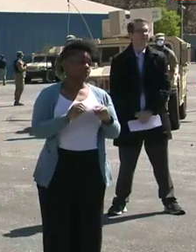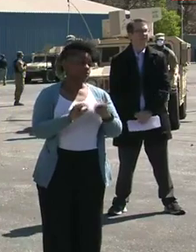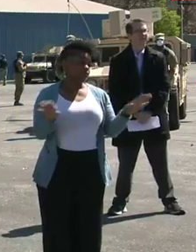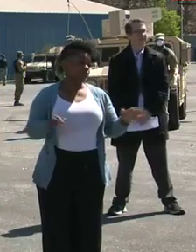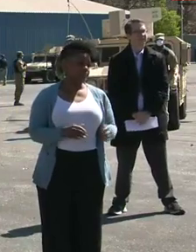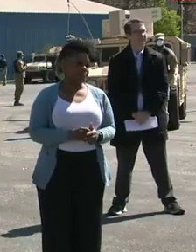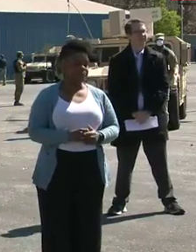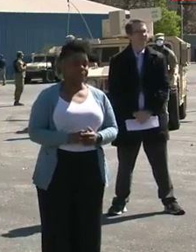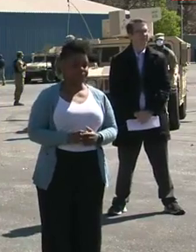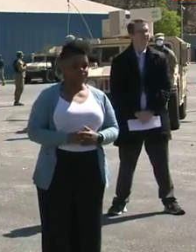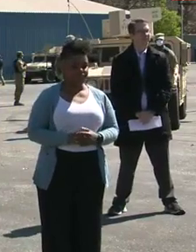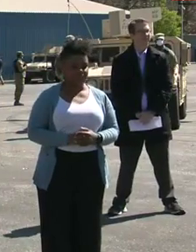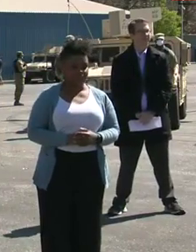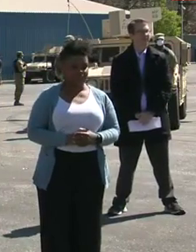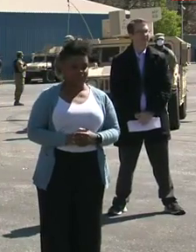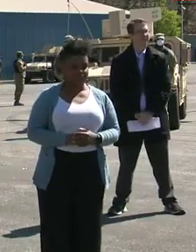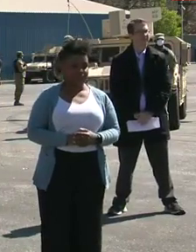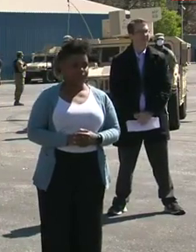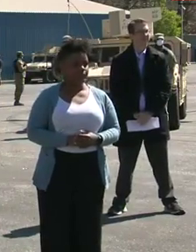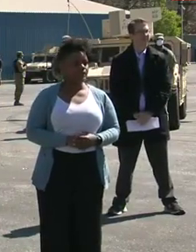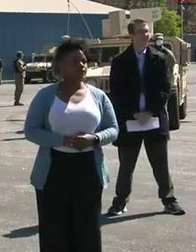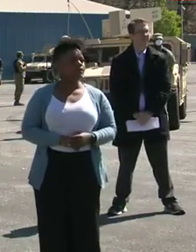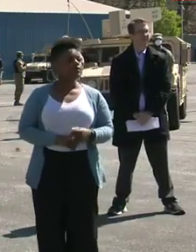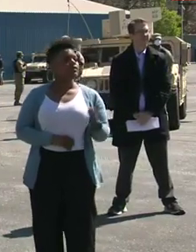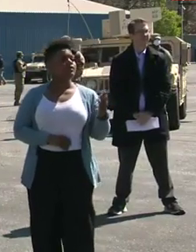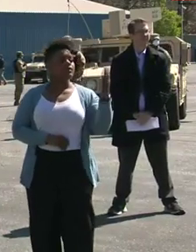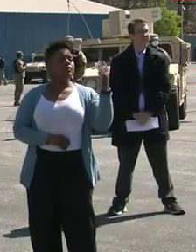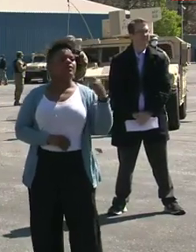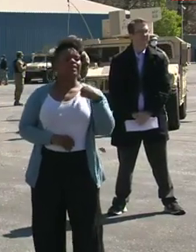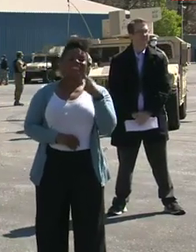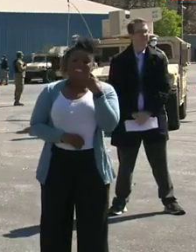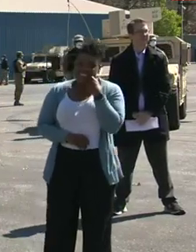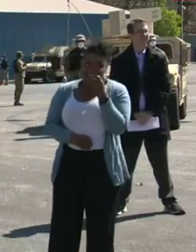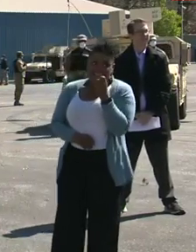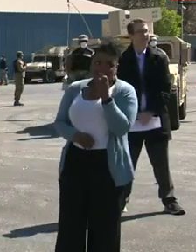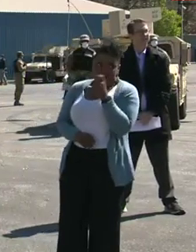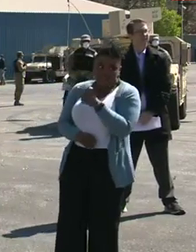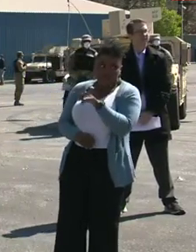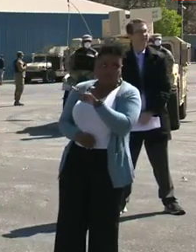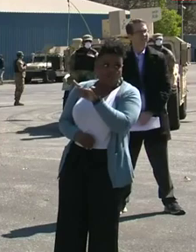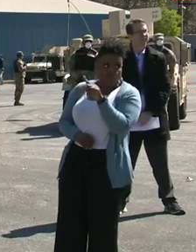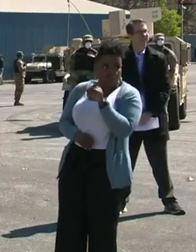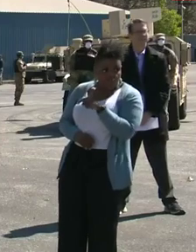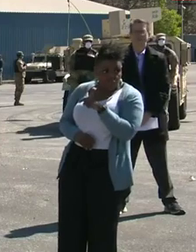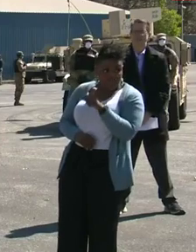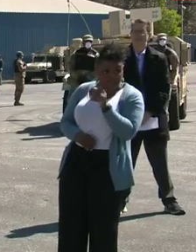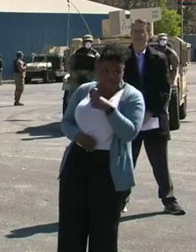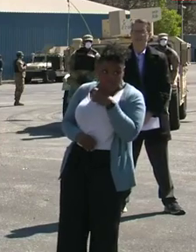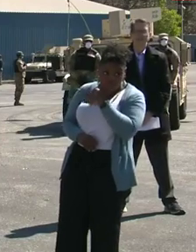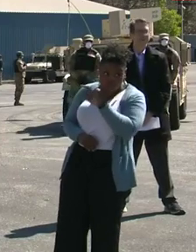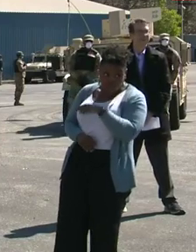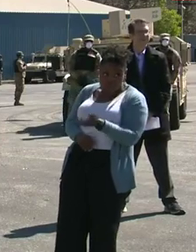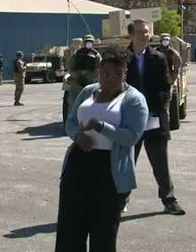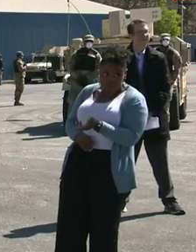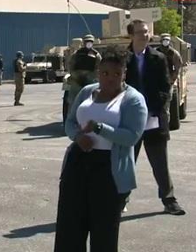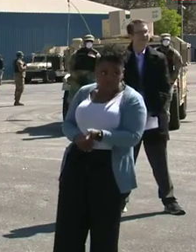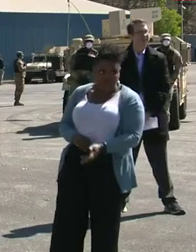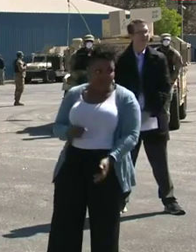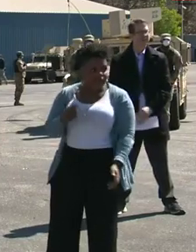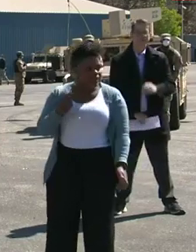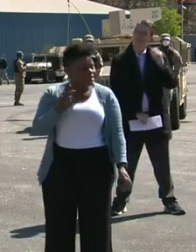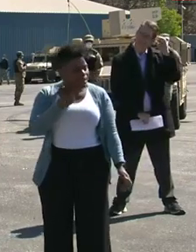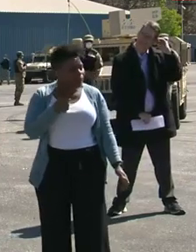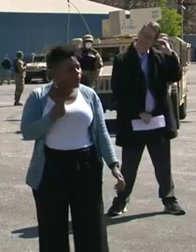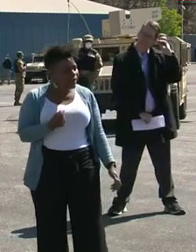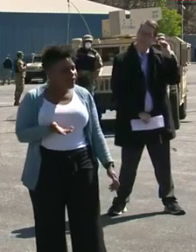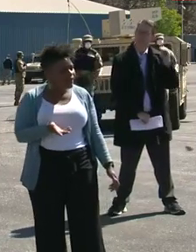Yes. I'm just kind of Mayor, I just asked a question. Can I ask the question? I'm sorry? You've overlooked